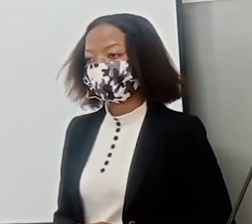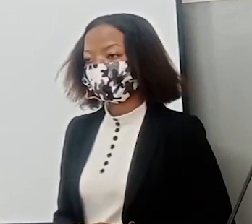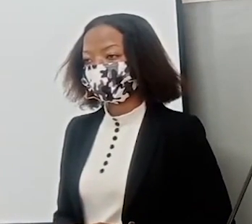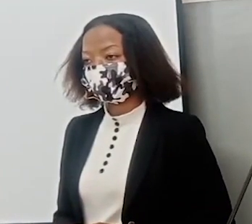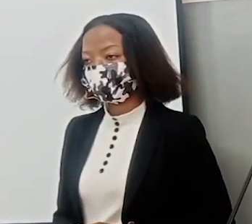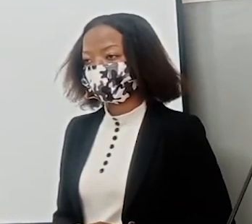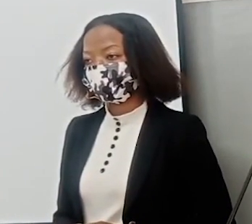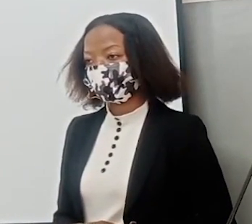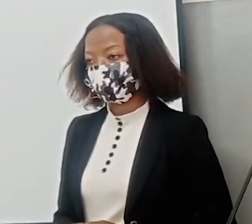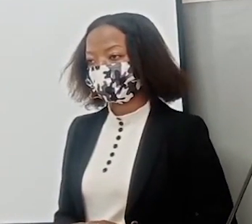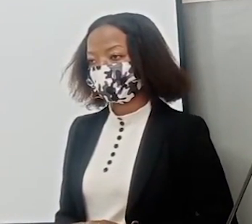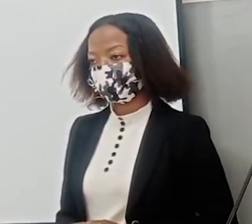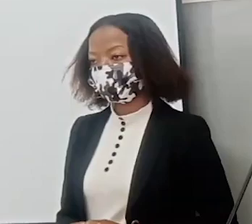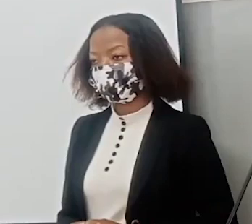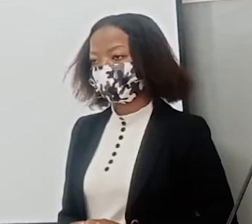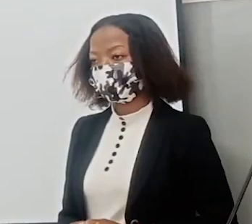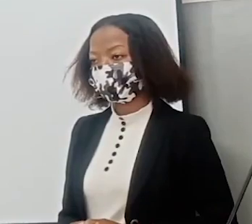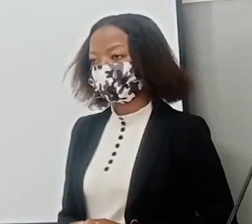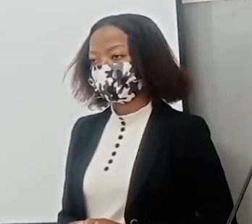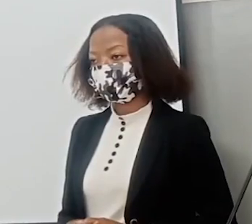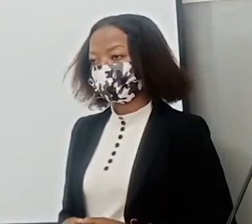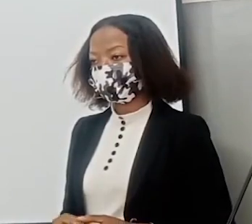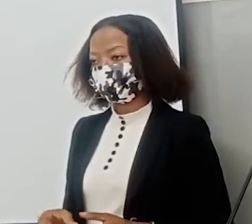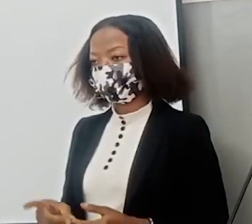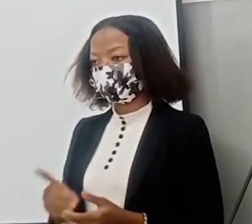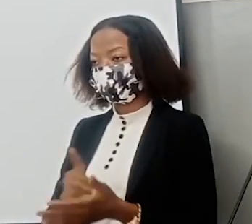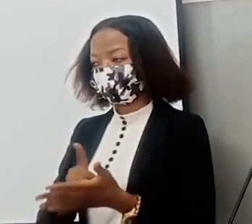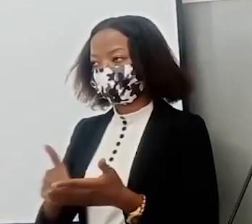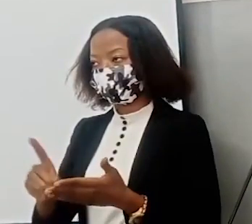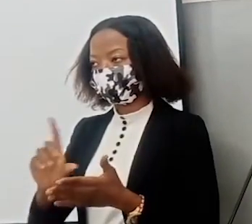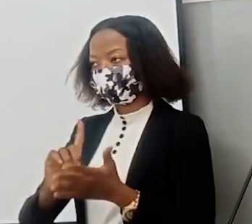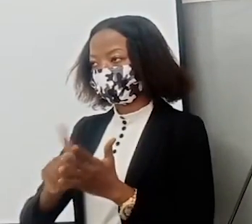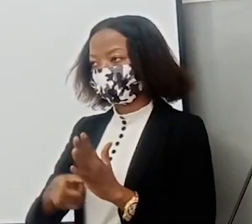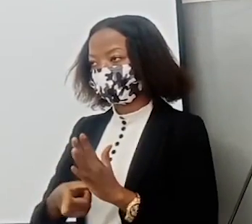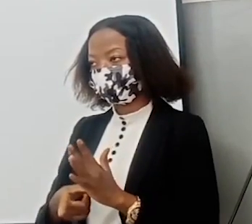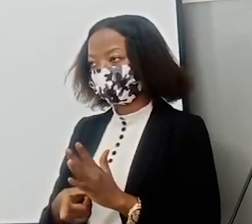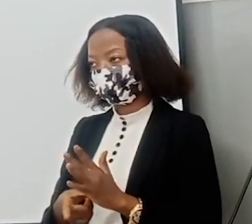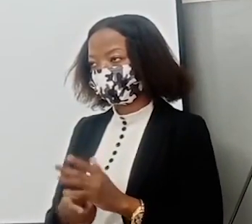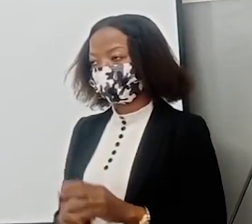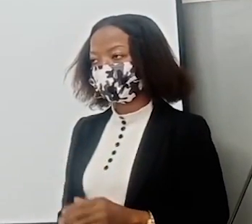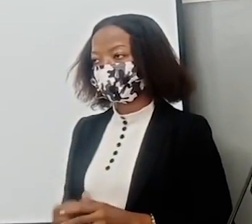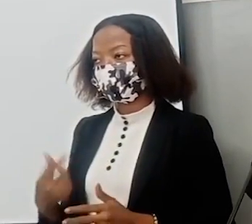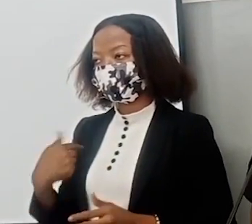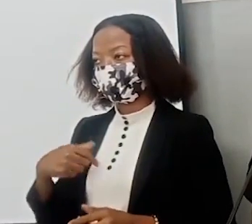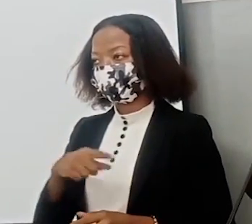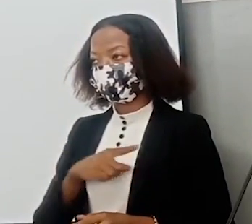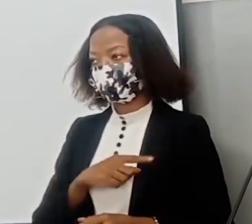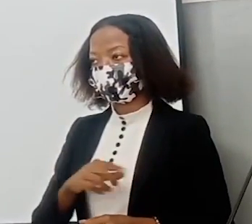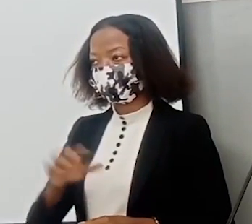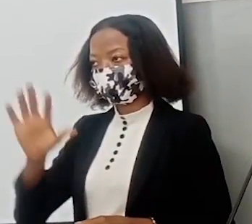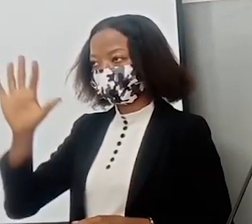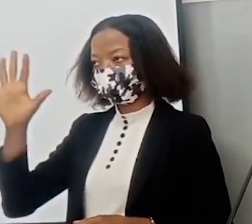The week immediately prior to His Excellency's broadcast, we had a total of